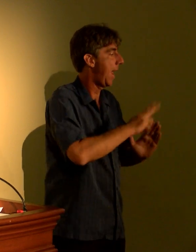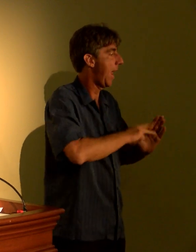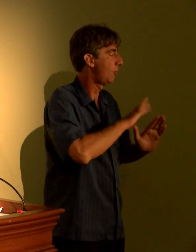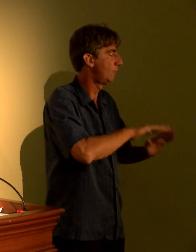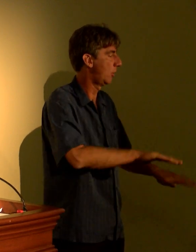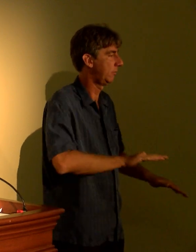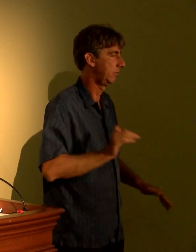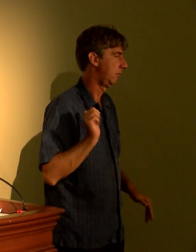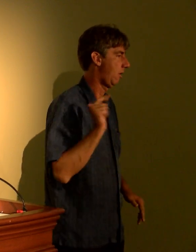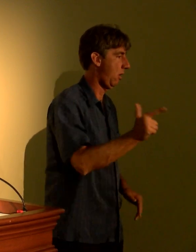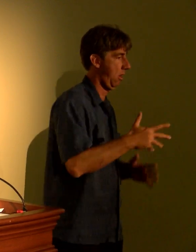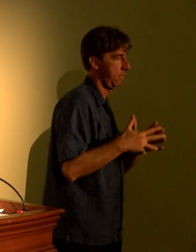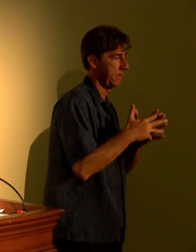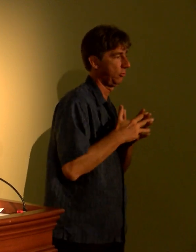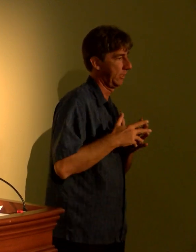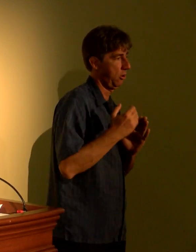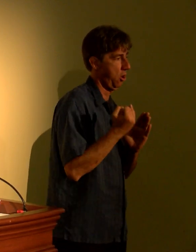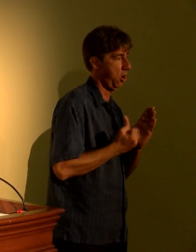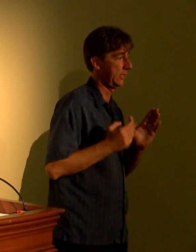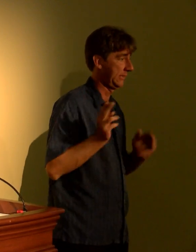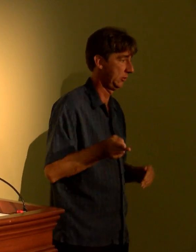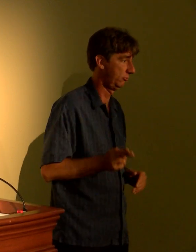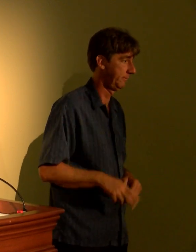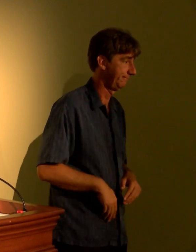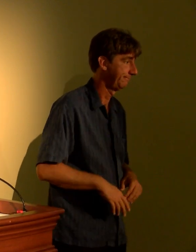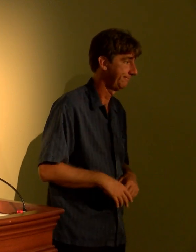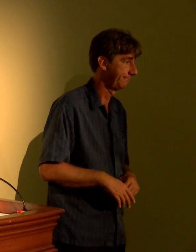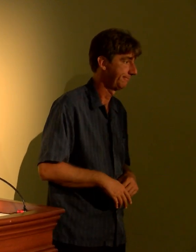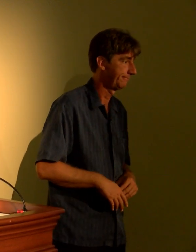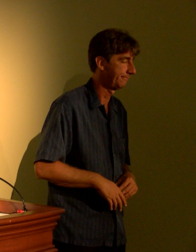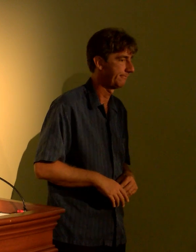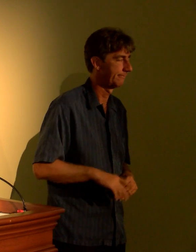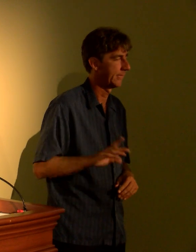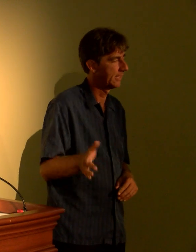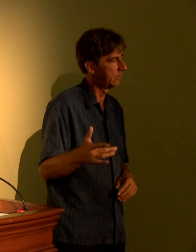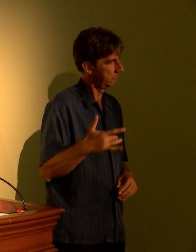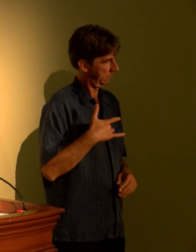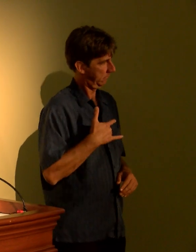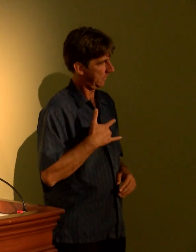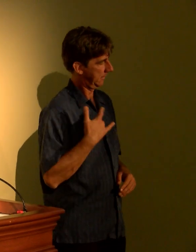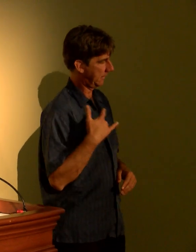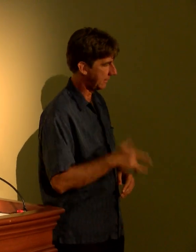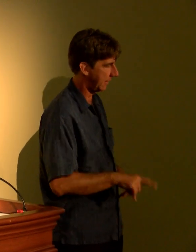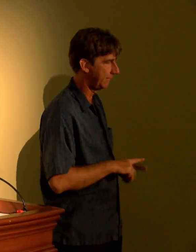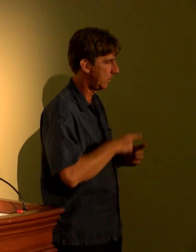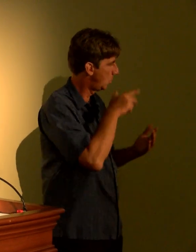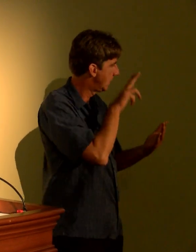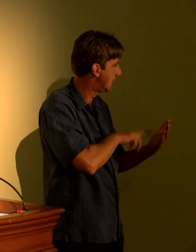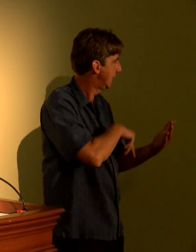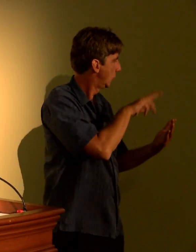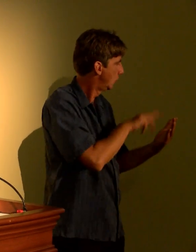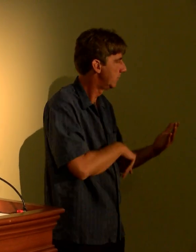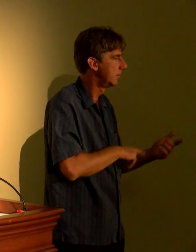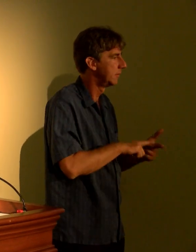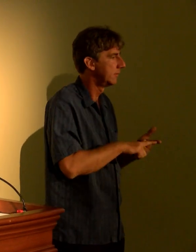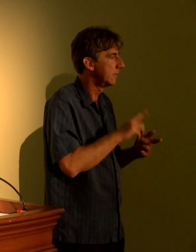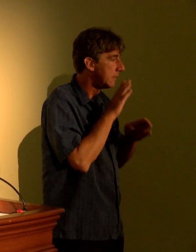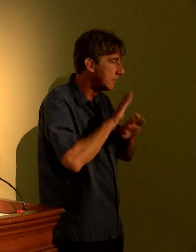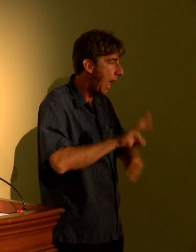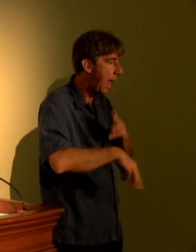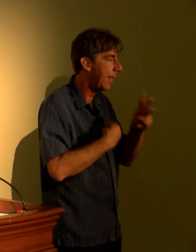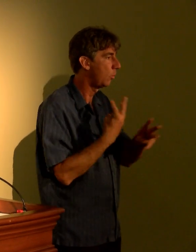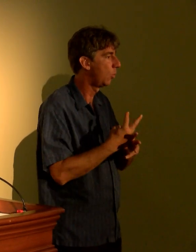think his profound sensitivity to his sitters proves that he did not live alone in his silent